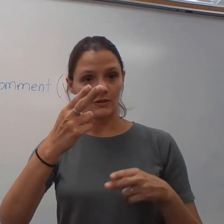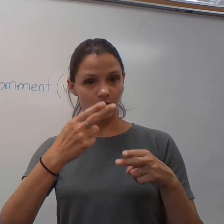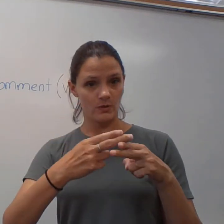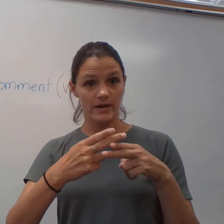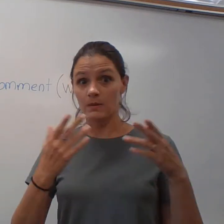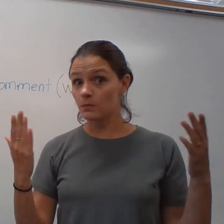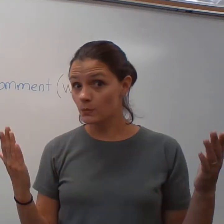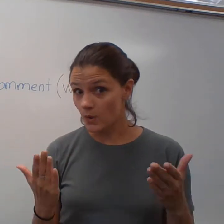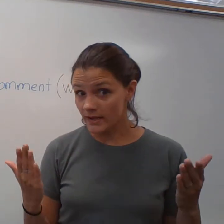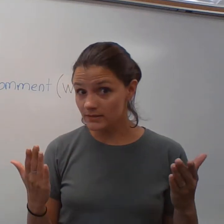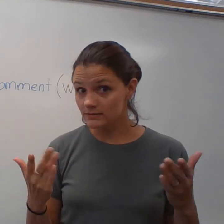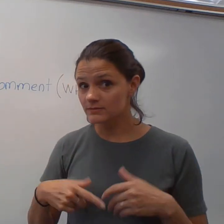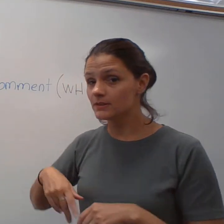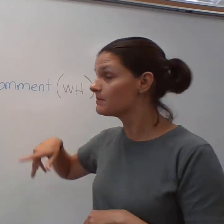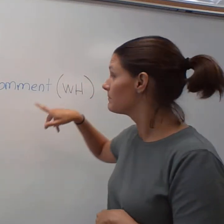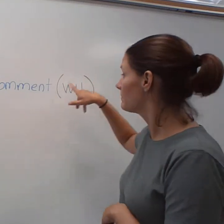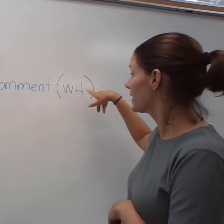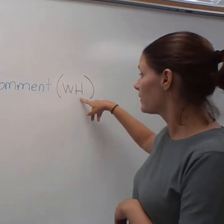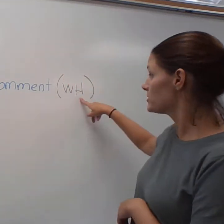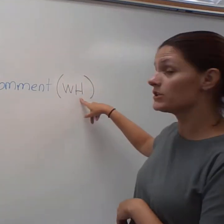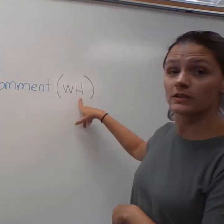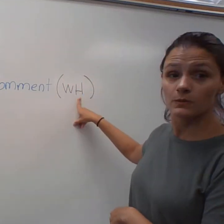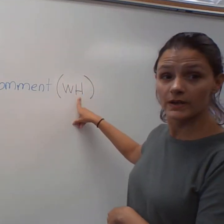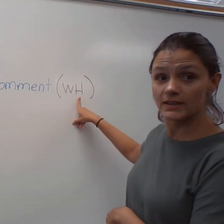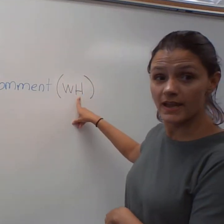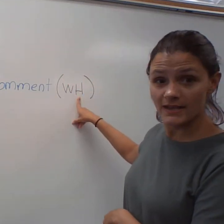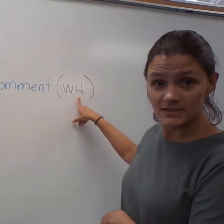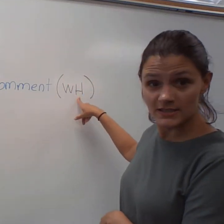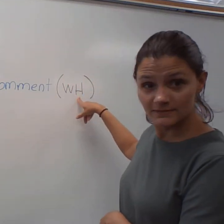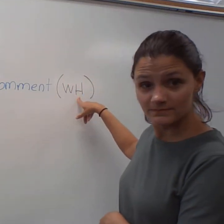Your name, what? My question went at the end.